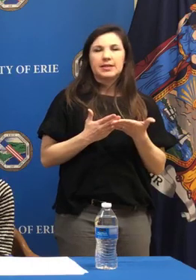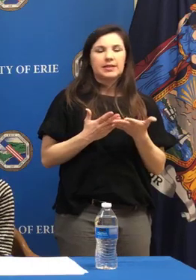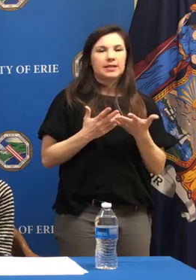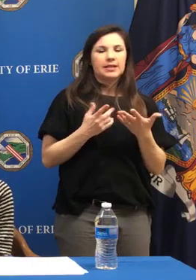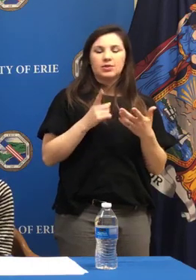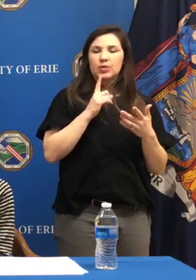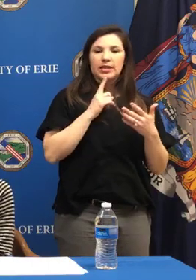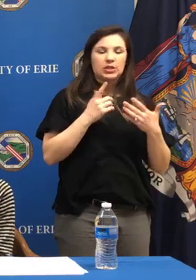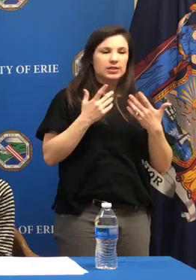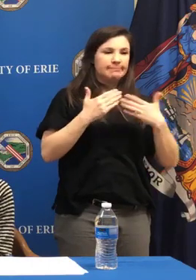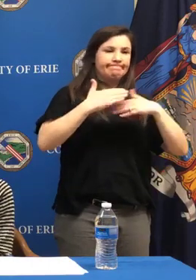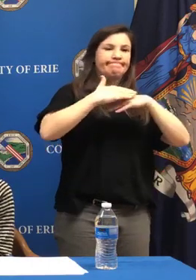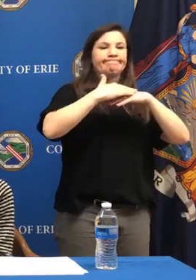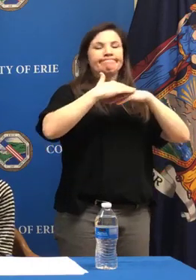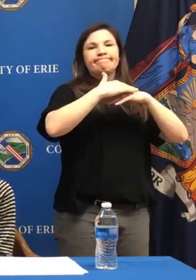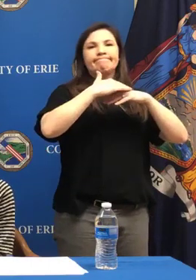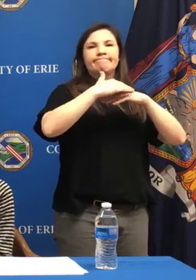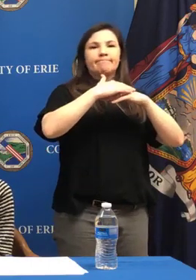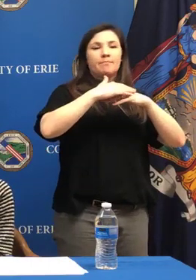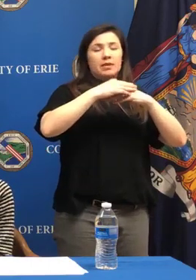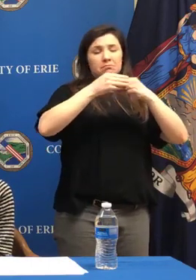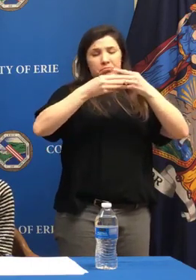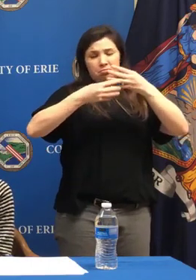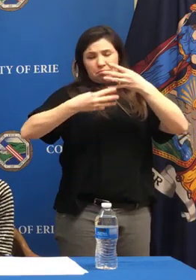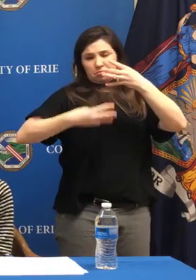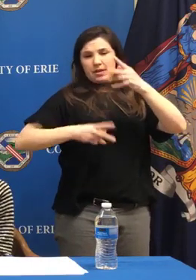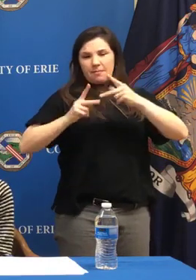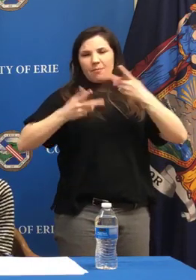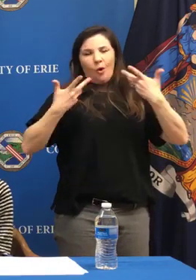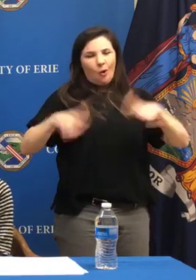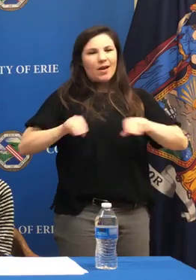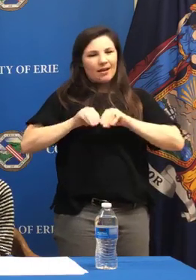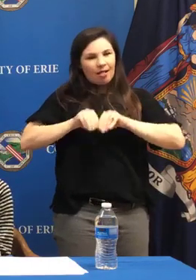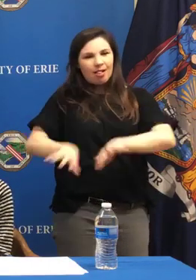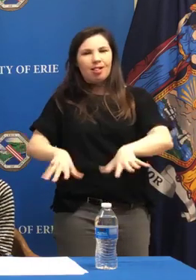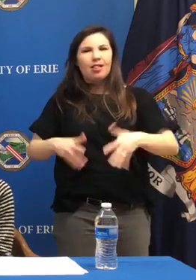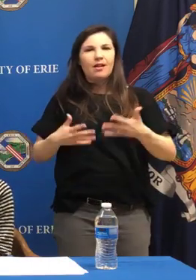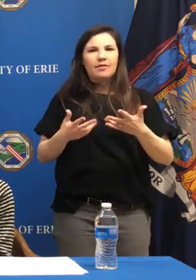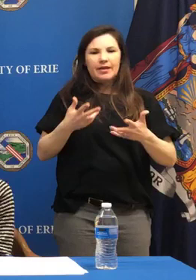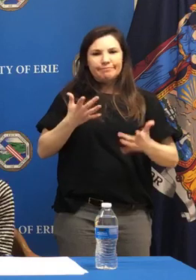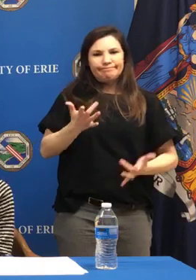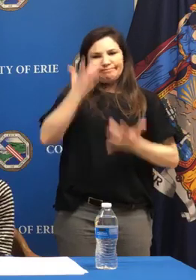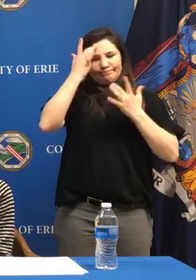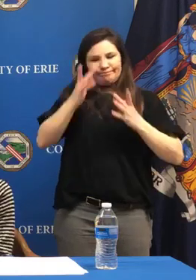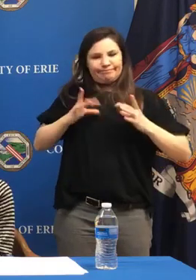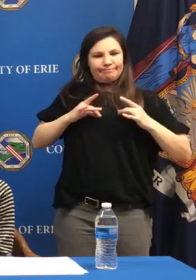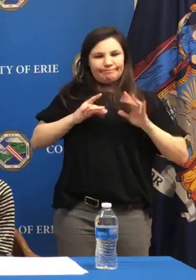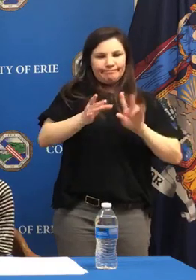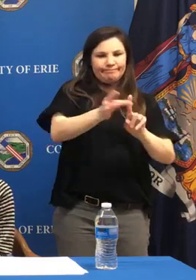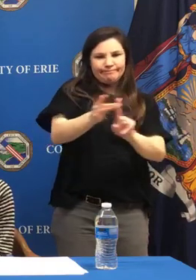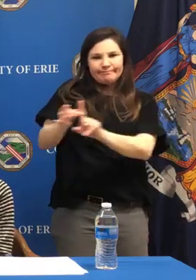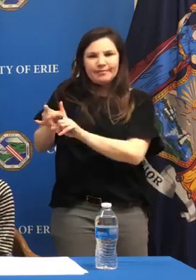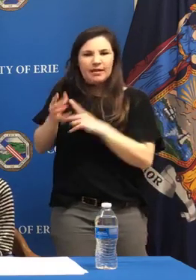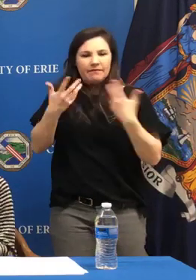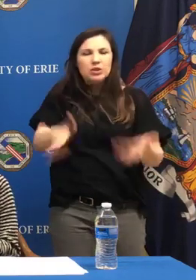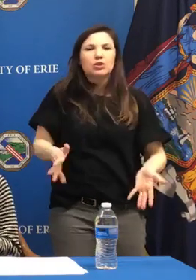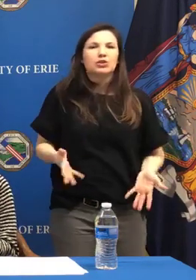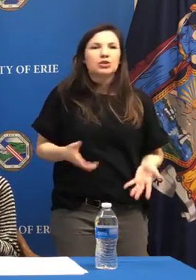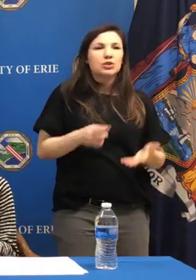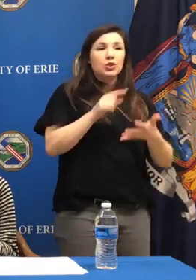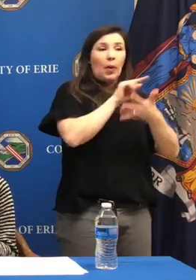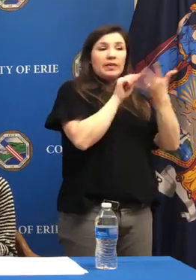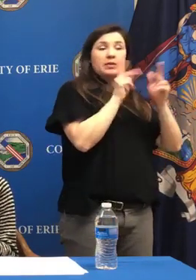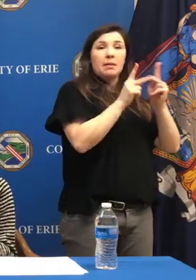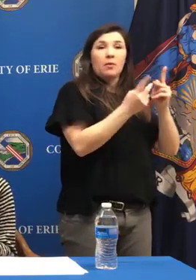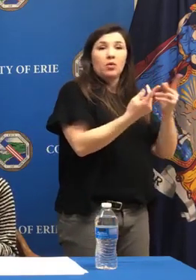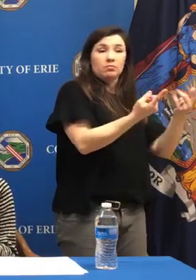of the iceberg of all the people in the community that are infected. So these are the people that were able to come to us to get testing. So we don't even